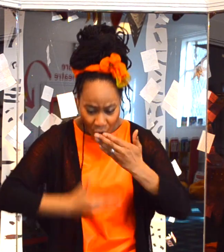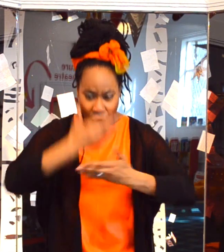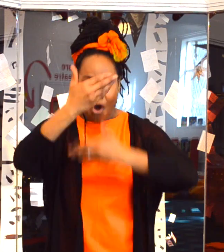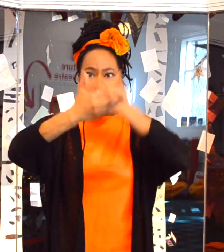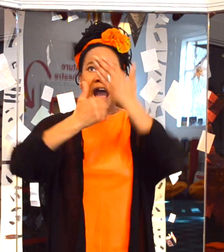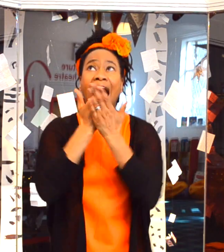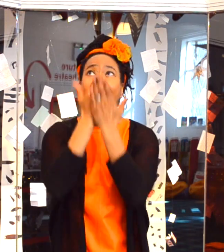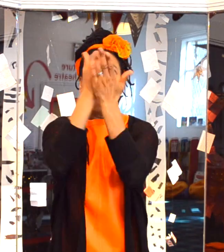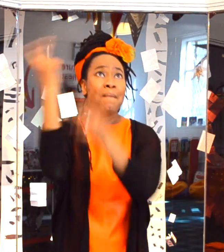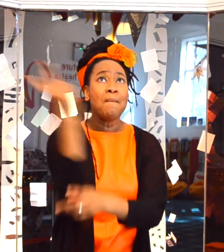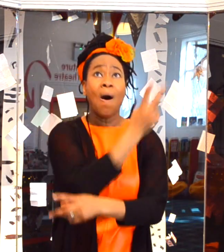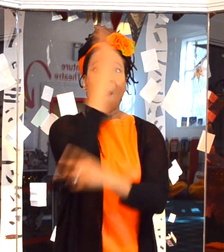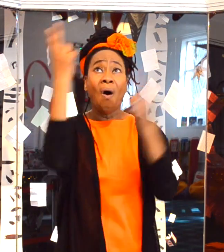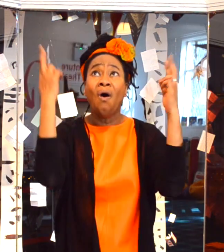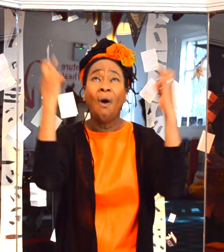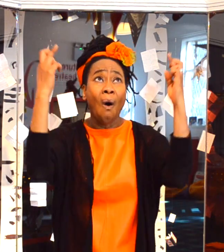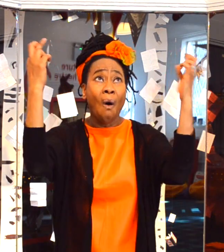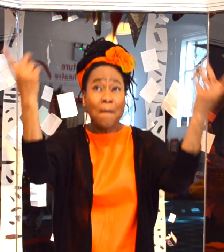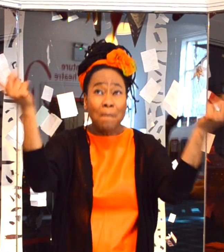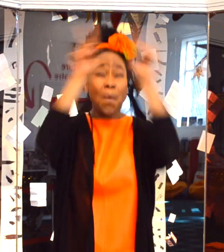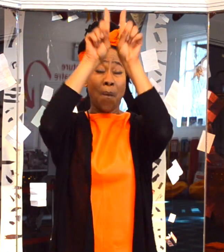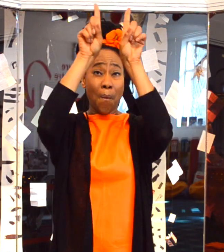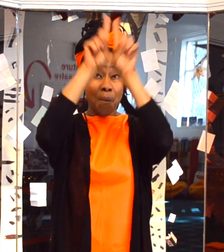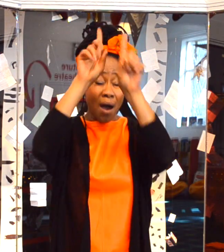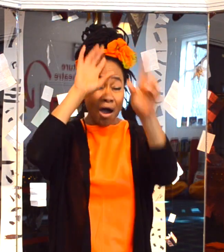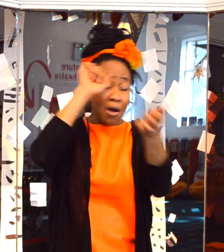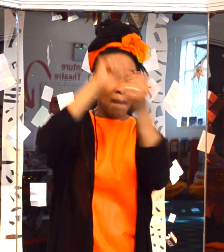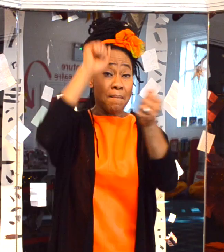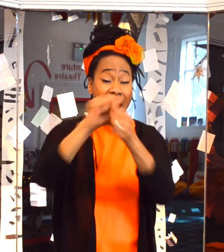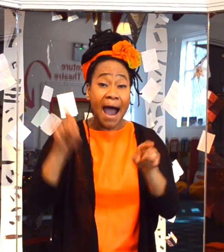Through her stories, maybe she can help them recapture the moment when they were young and in love.